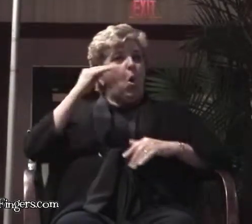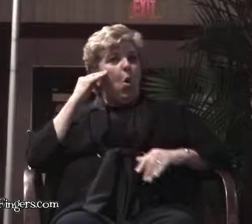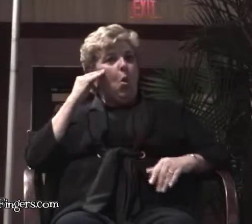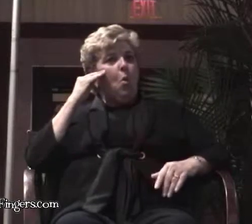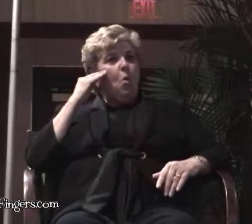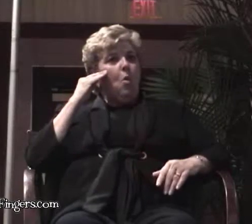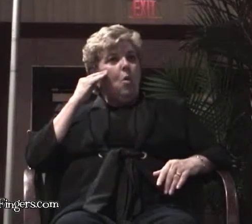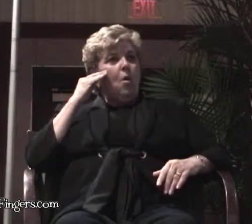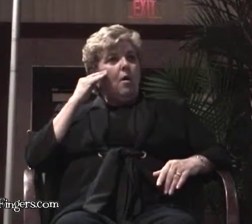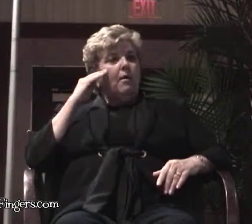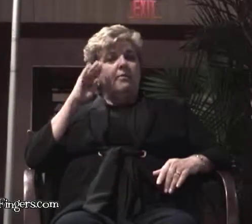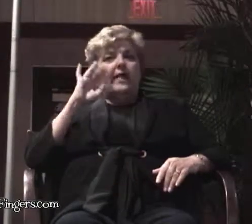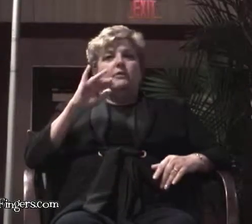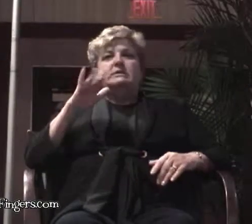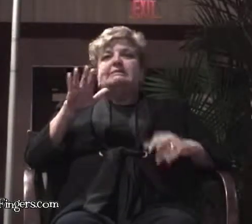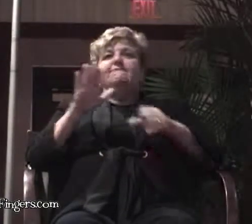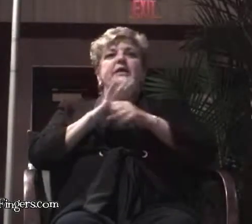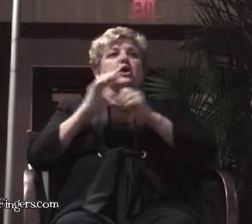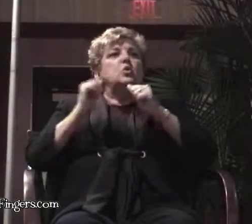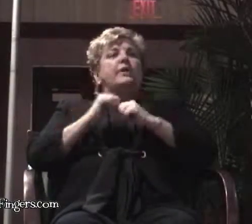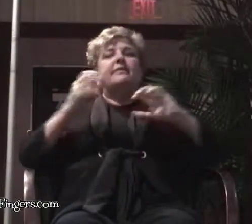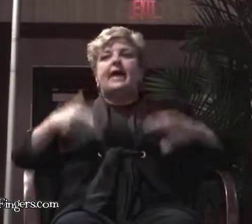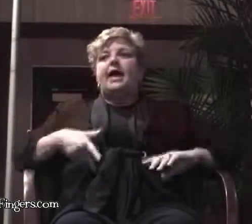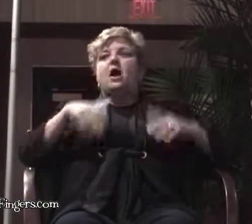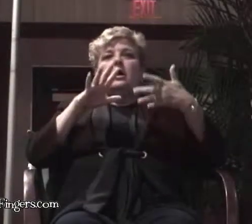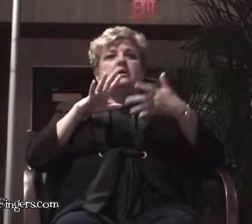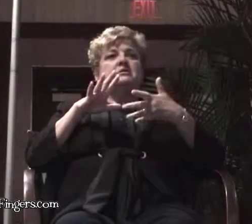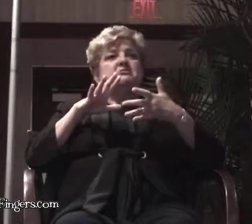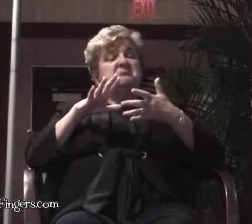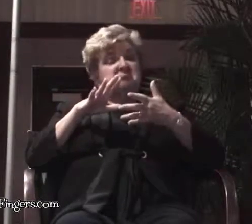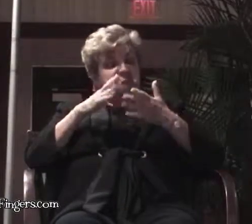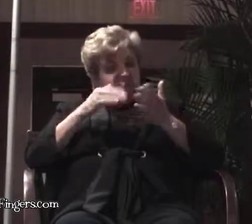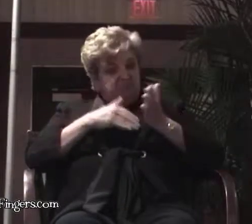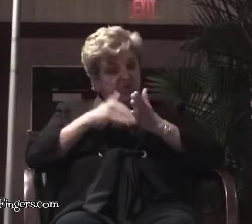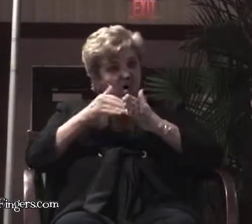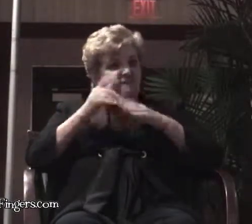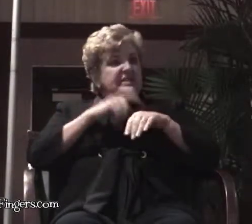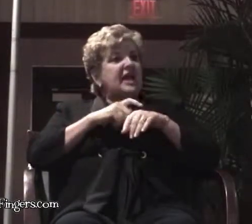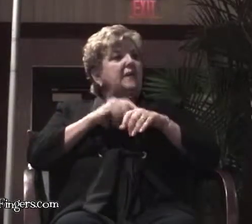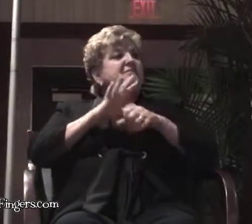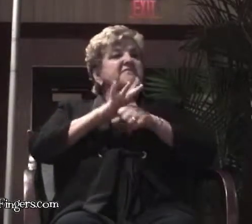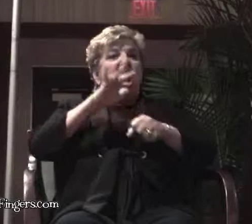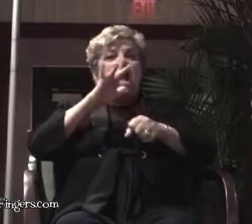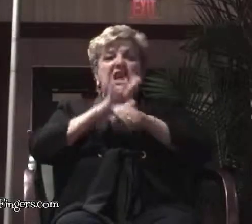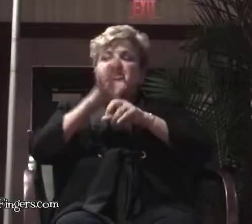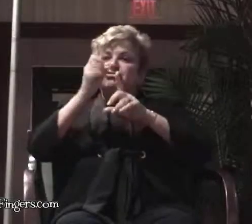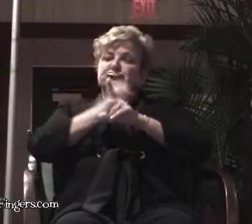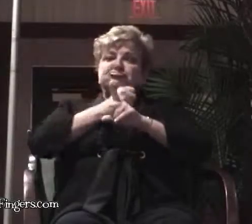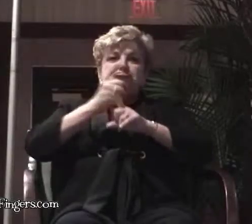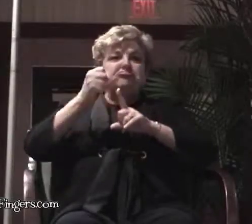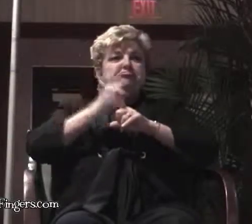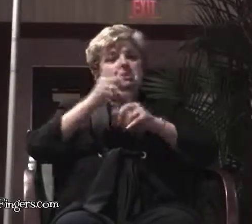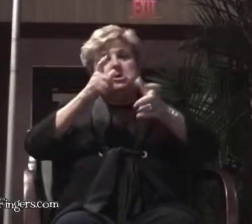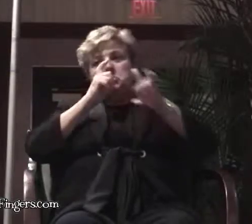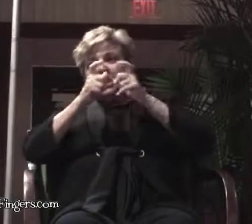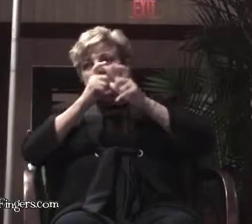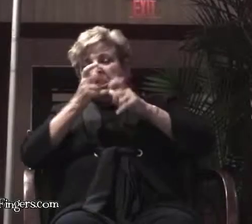filled with chaos, oftentimes violence. Drinking was the norm. Drunkenness was the